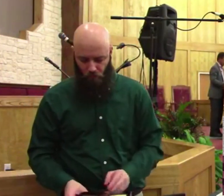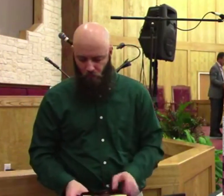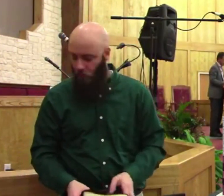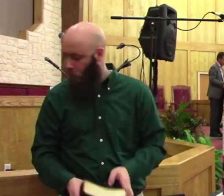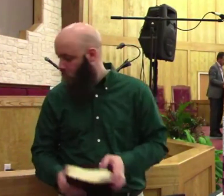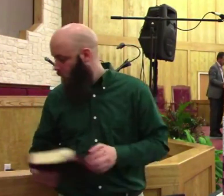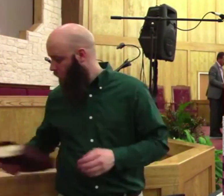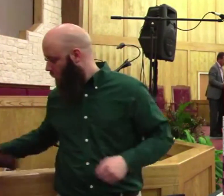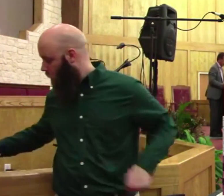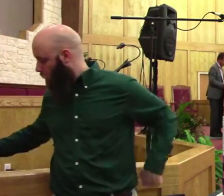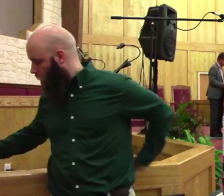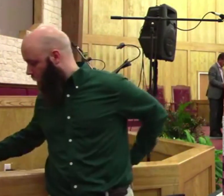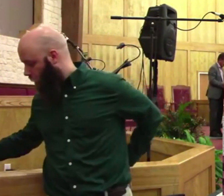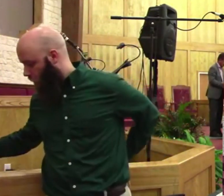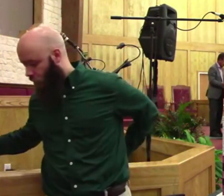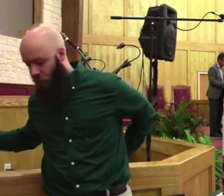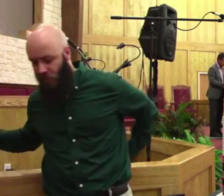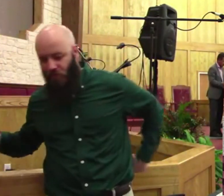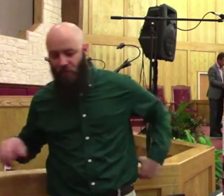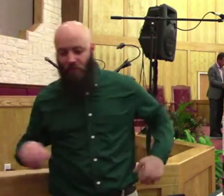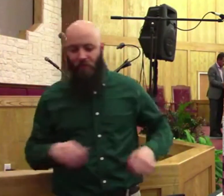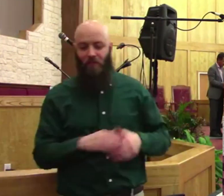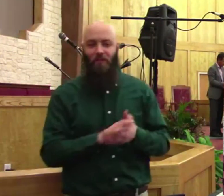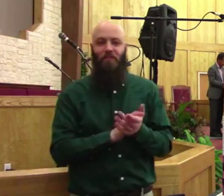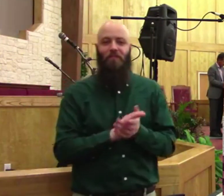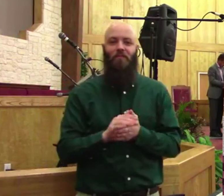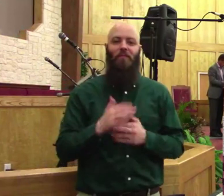Please rise once more, and we're going to sing